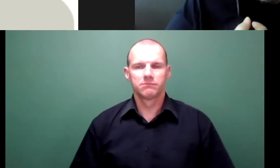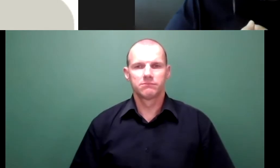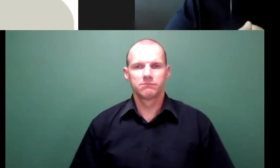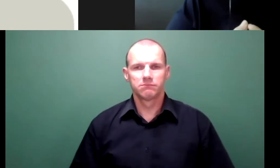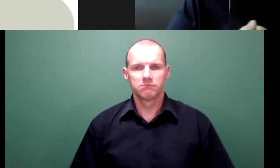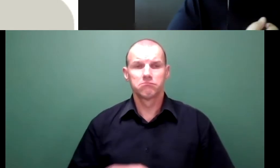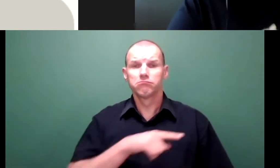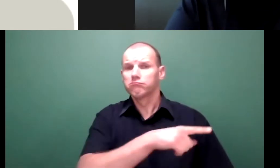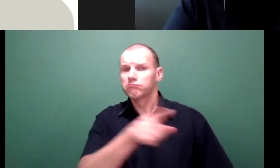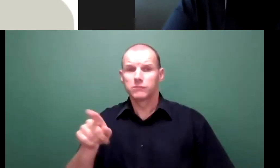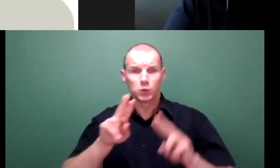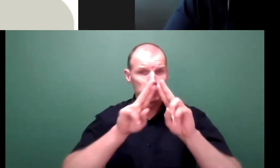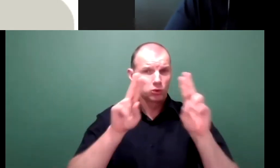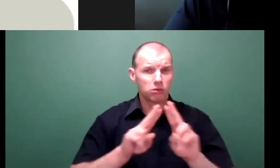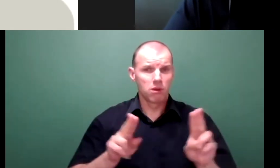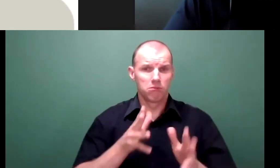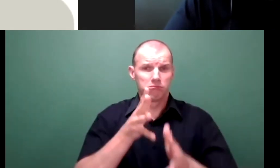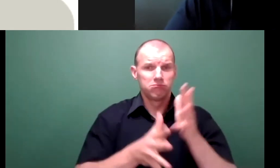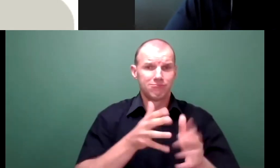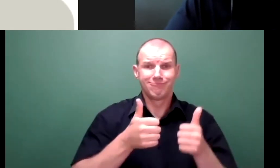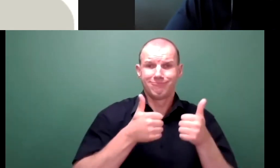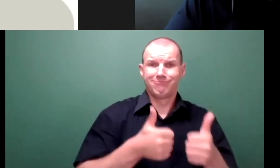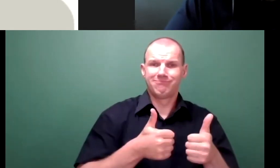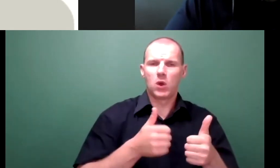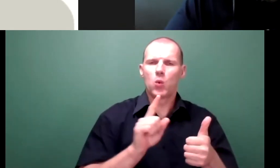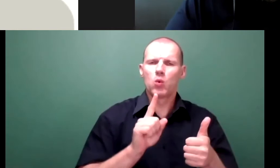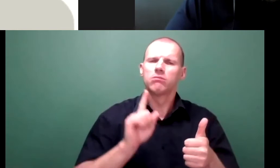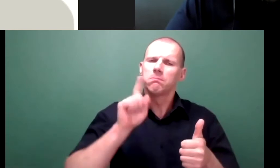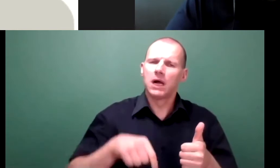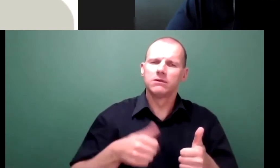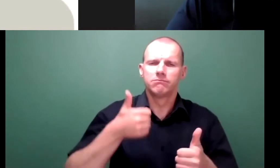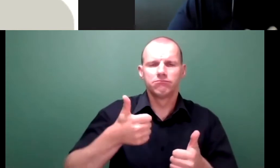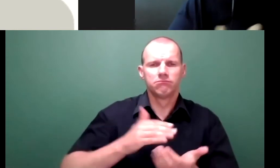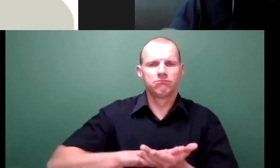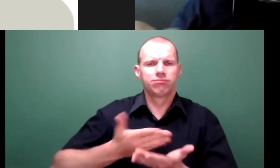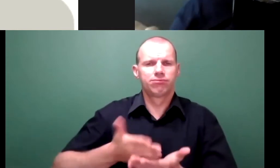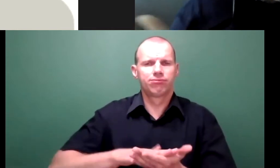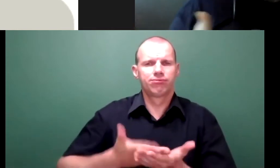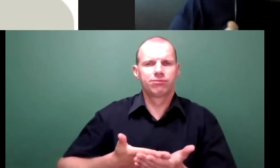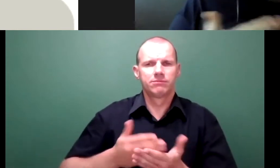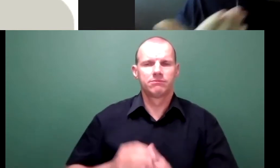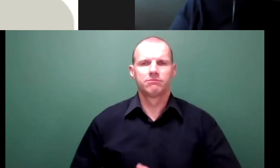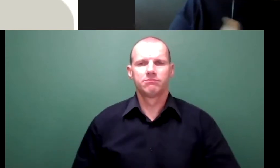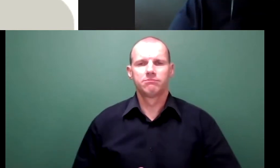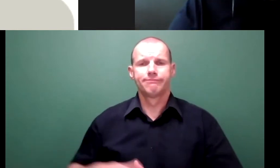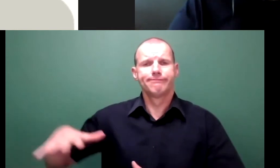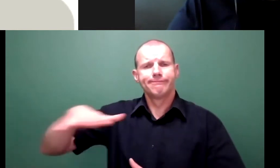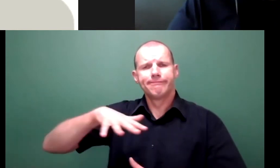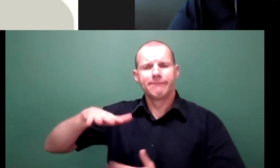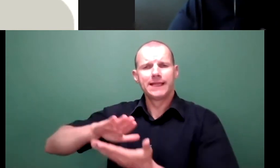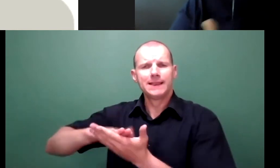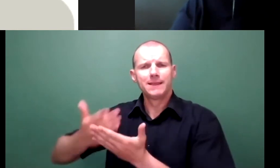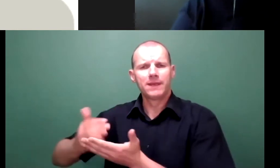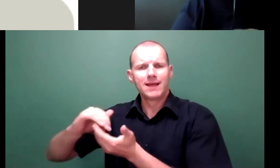submit their CVs. They also need to make sure to prove then, do